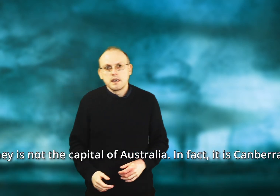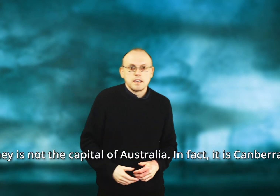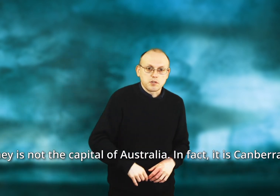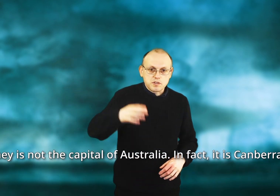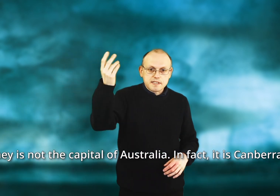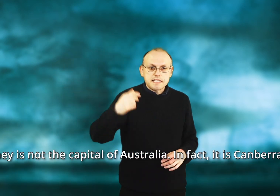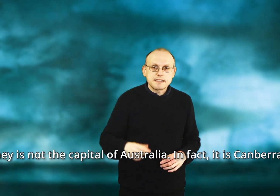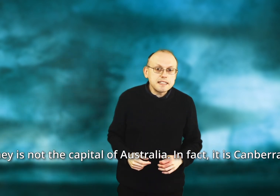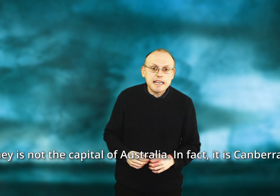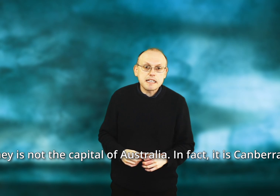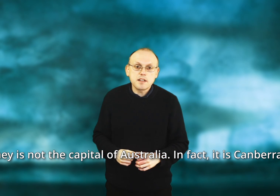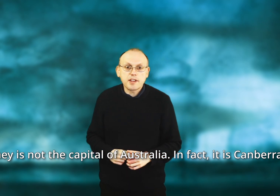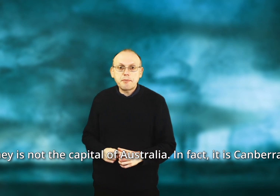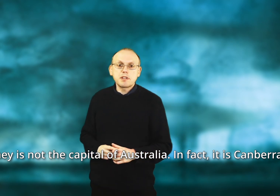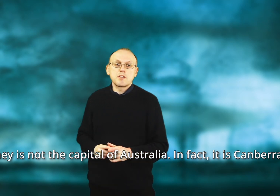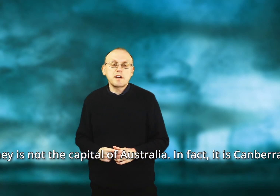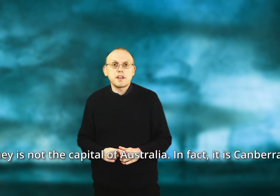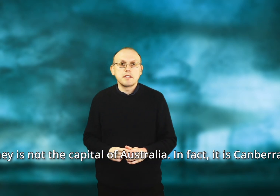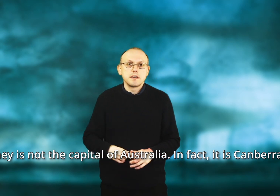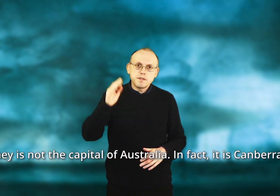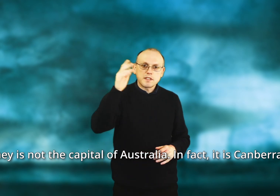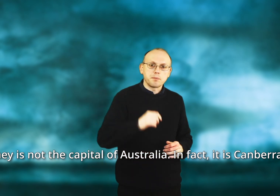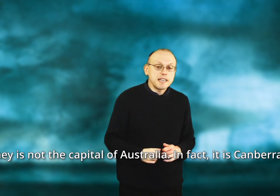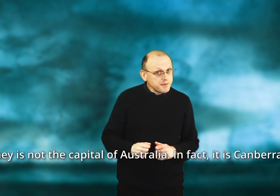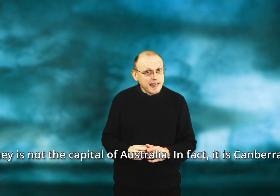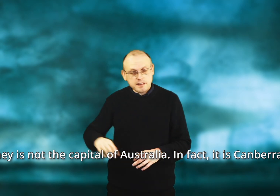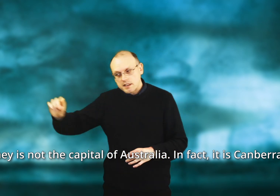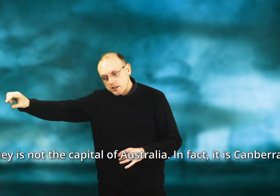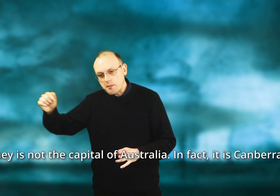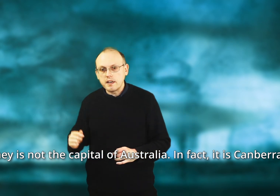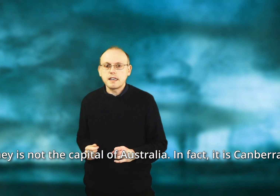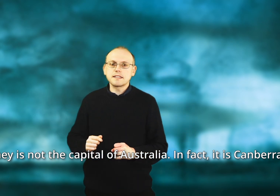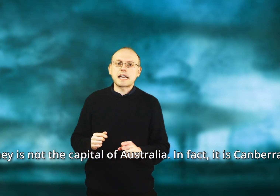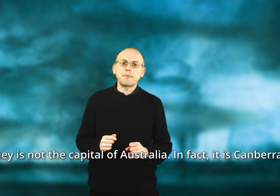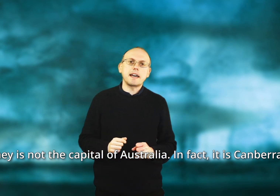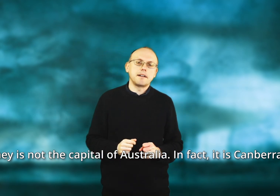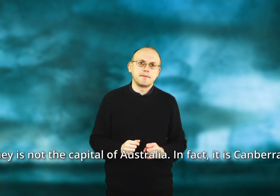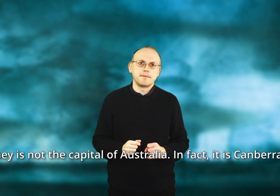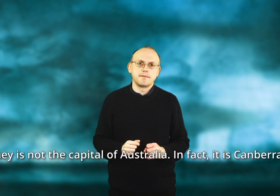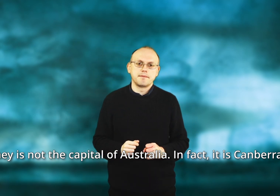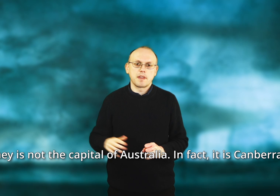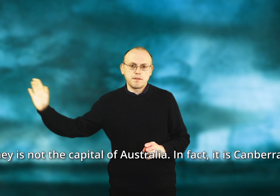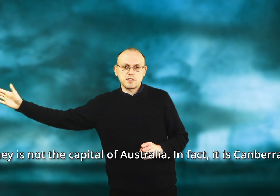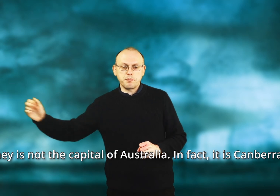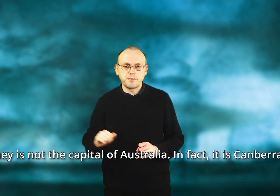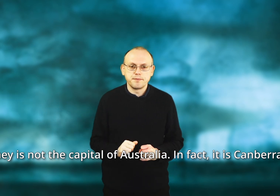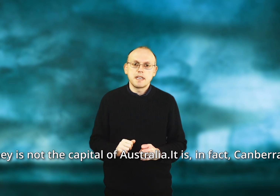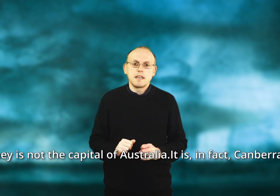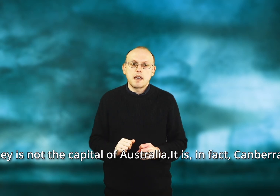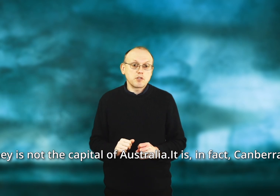Could also say Sydney is not the capital of Australia, full stop. In fact, comma, it is Canberra, full stop. I could also